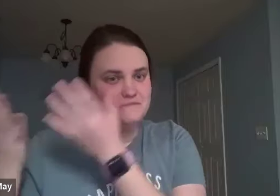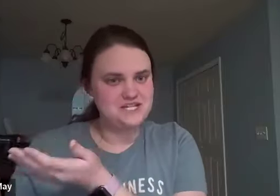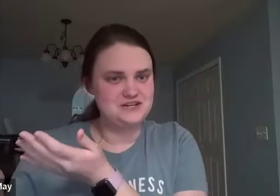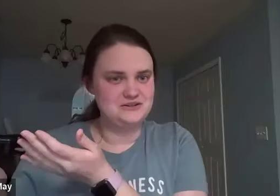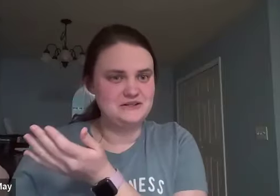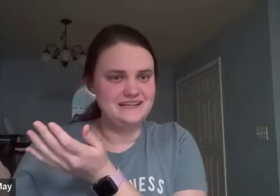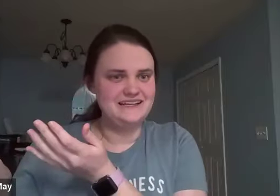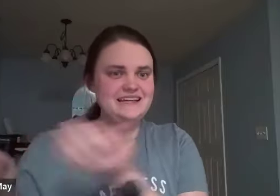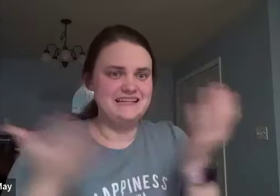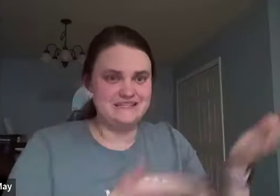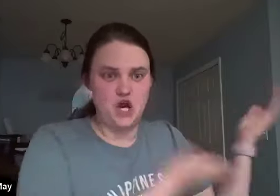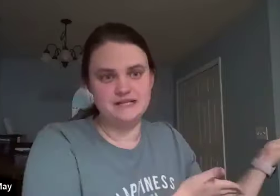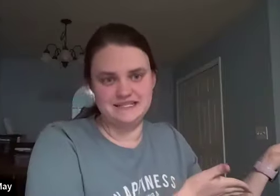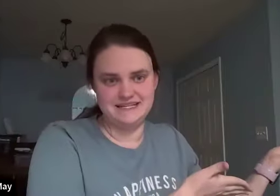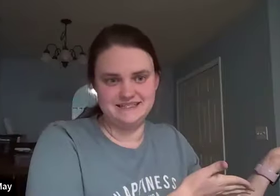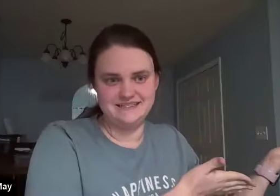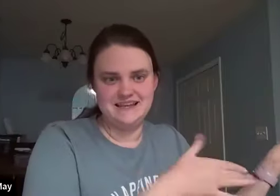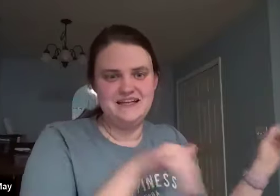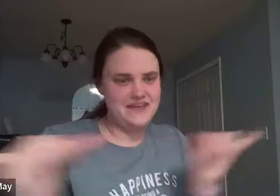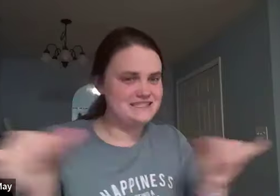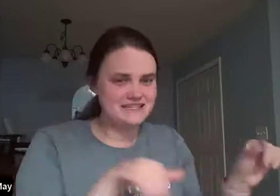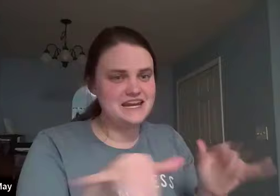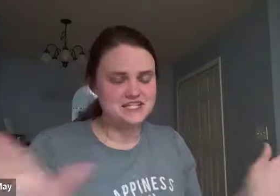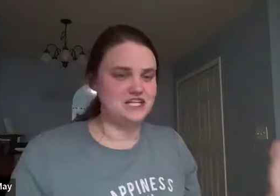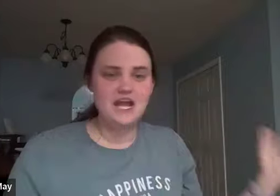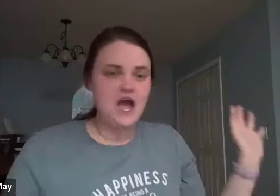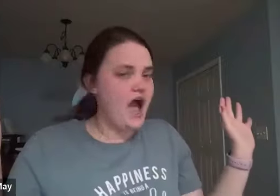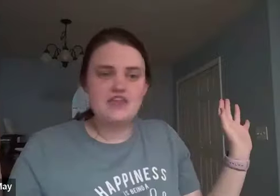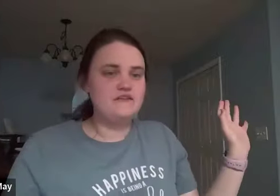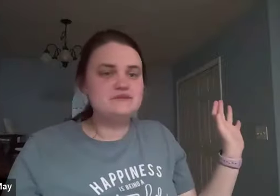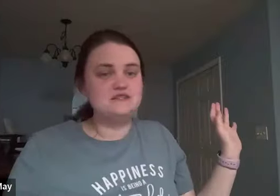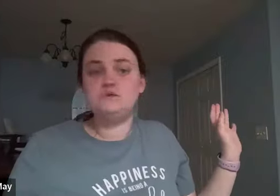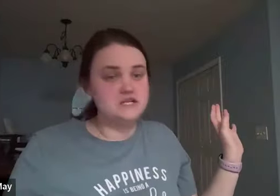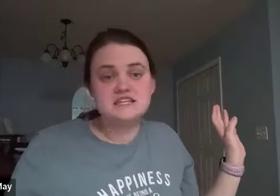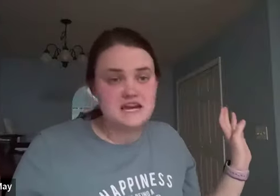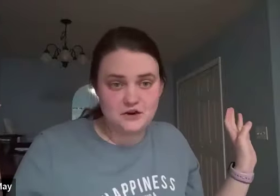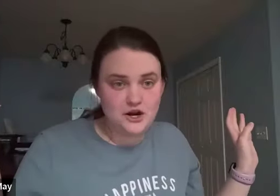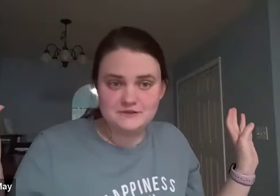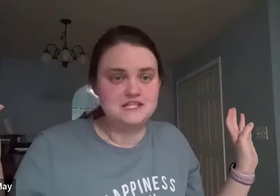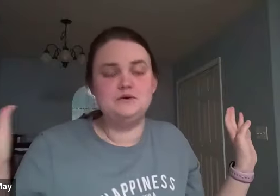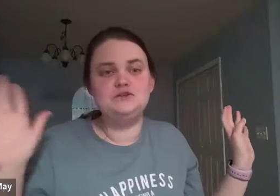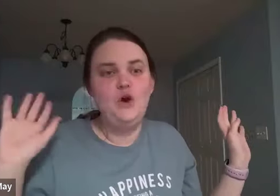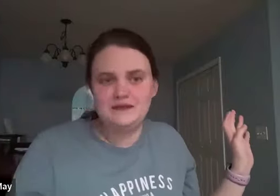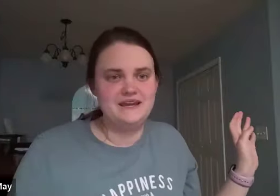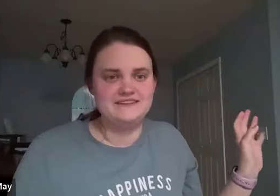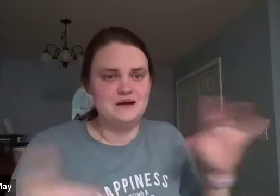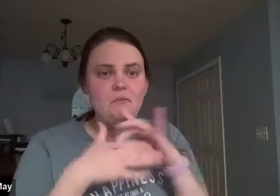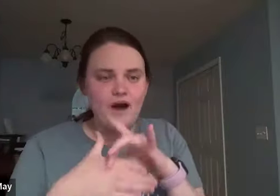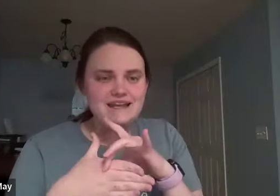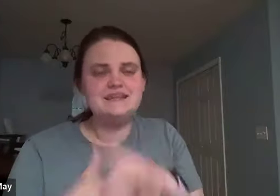information you're learning is the content. That's the connection. I thought that was the weirdest thing I'd ever heard. And I was like, you're totally making this up. What?